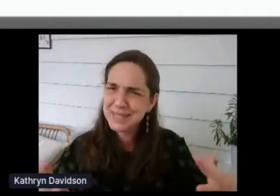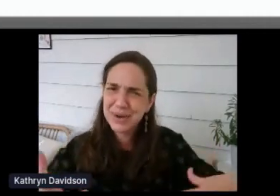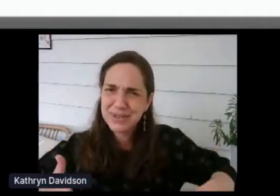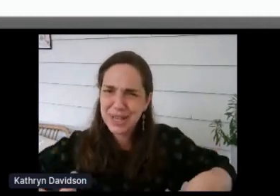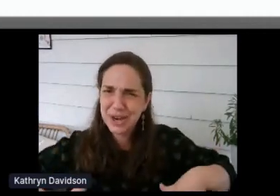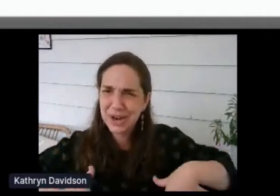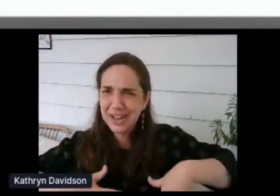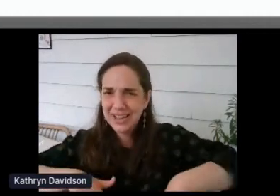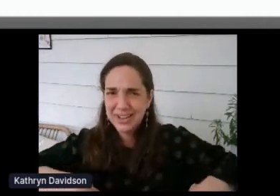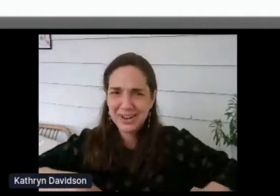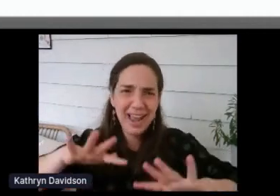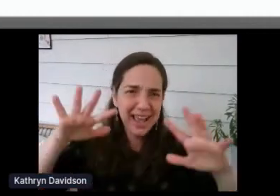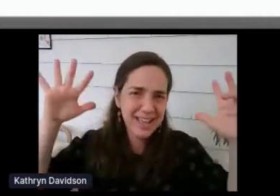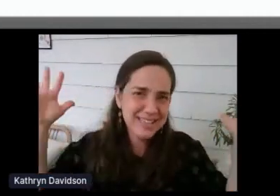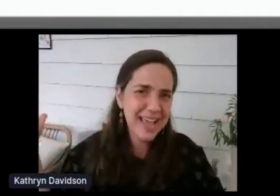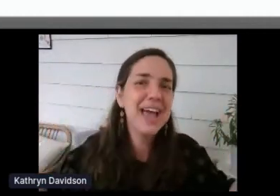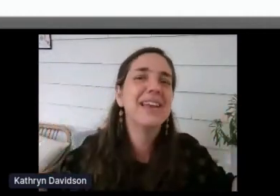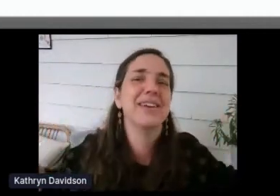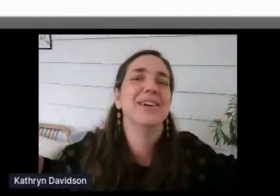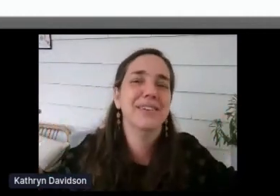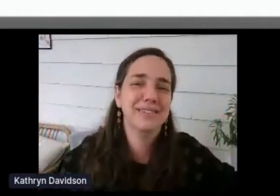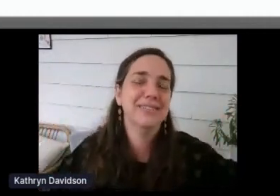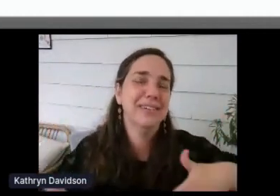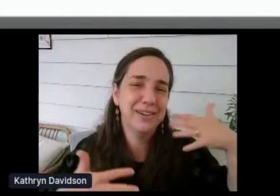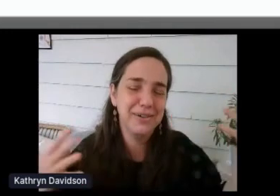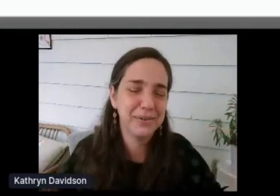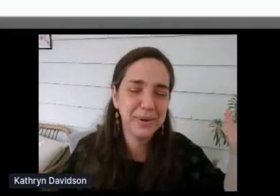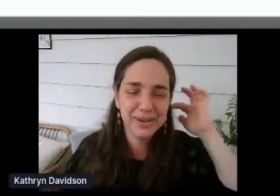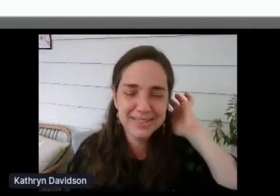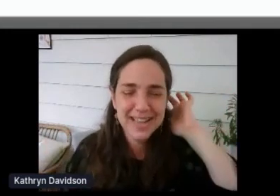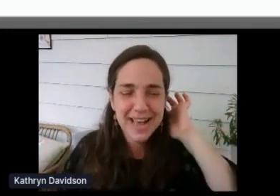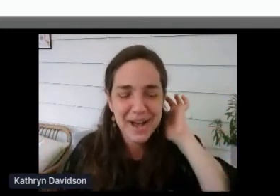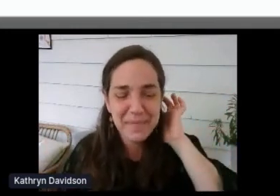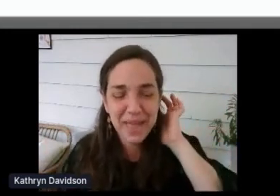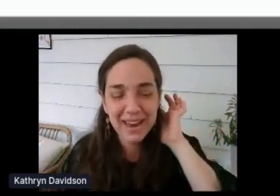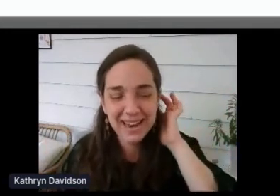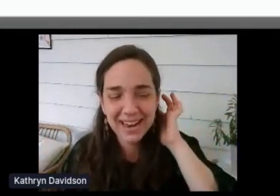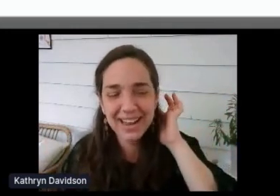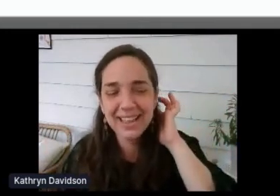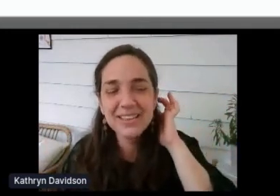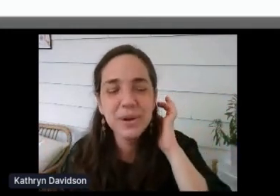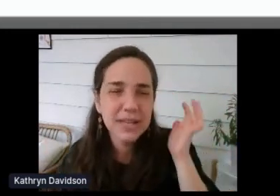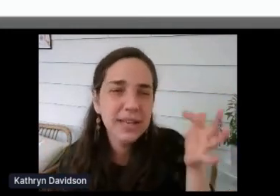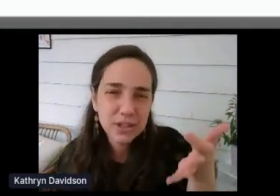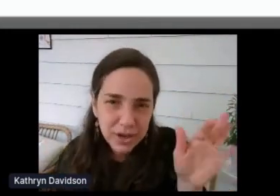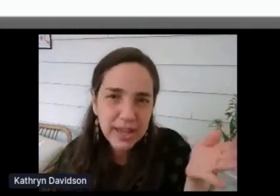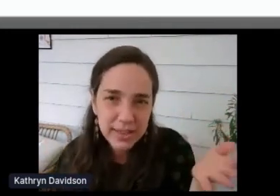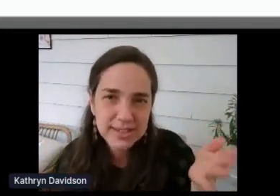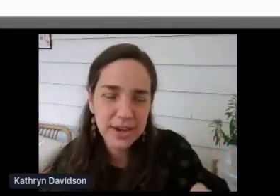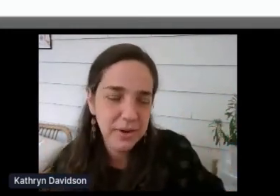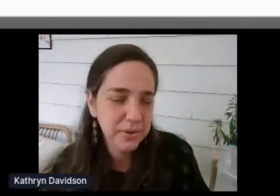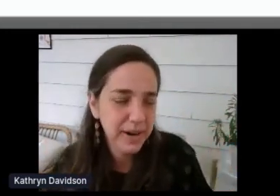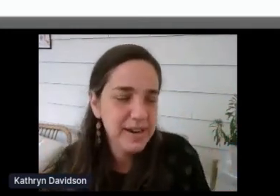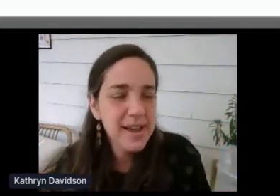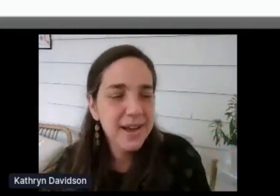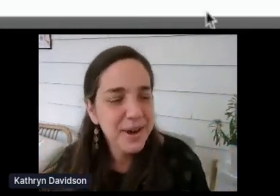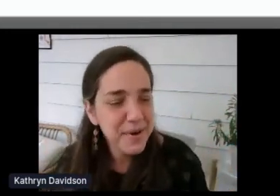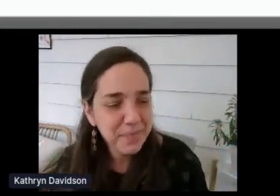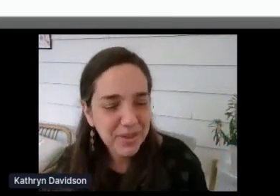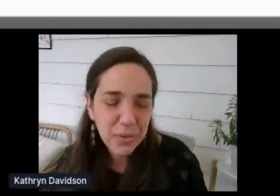us this story using your hands and your words. And so it's a tricky thing to code,